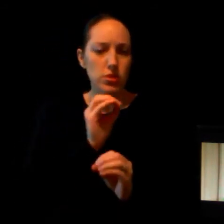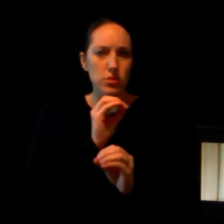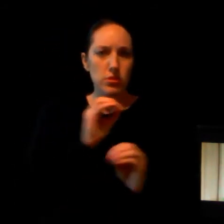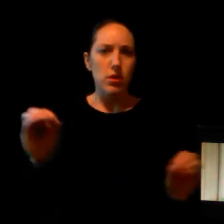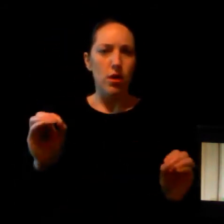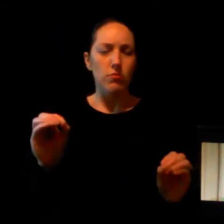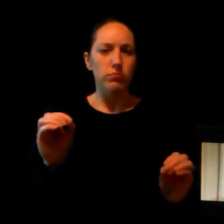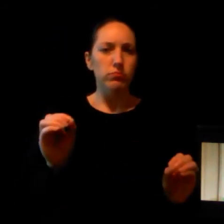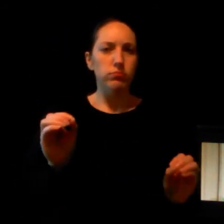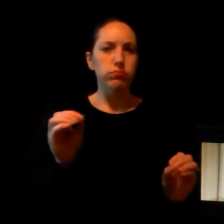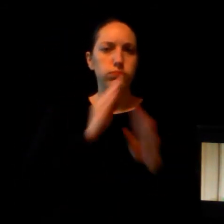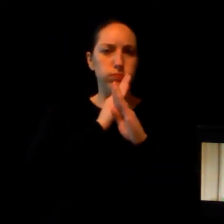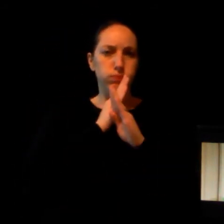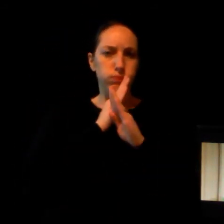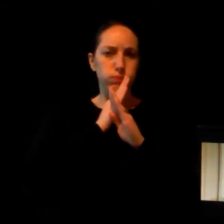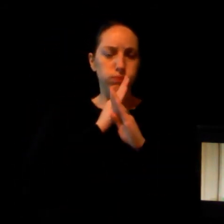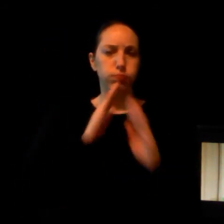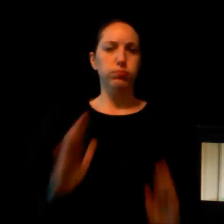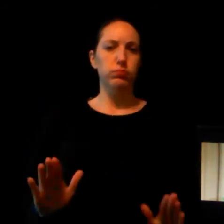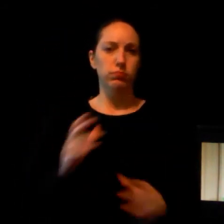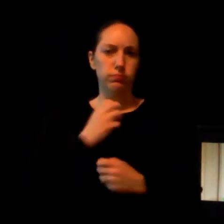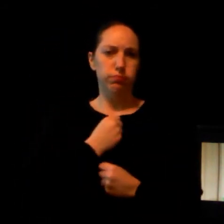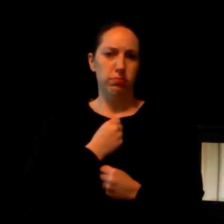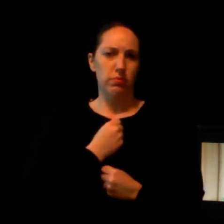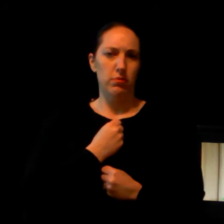and everyone deserves to know the truth.